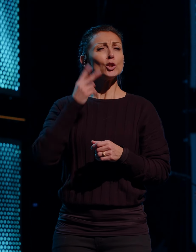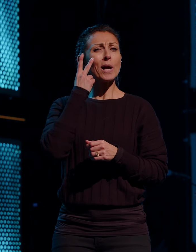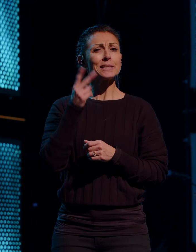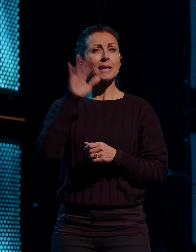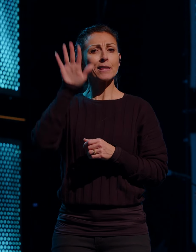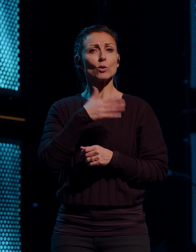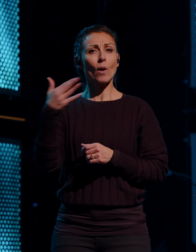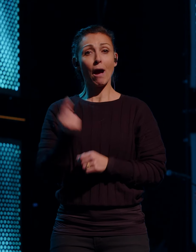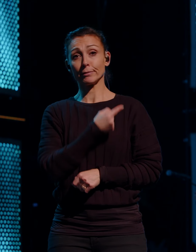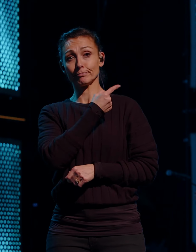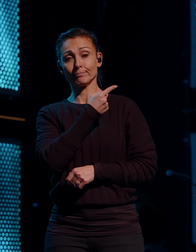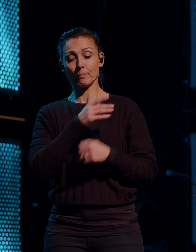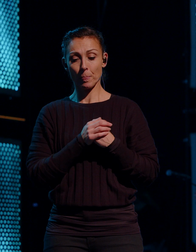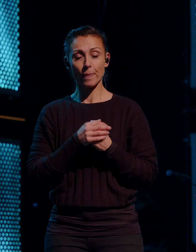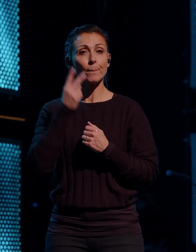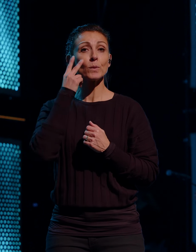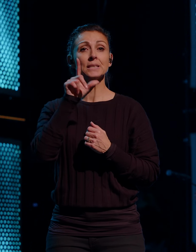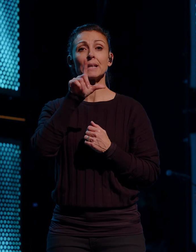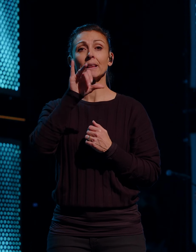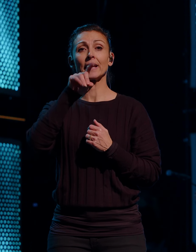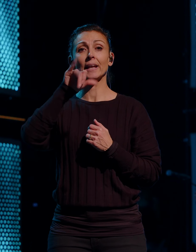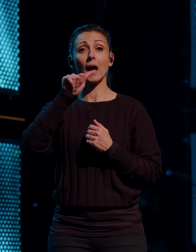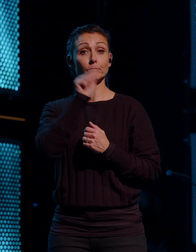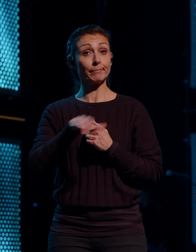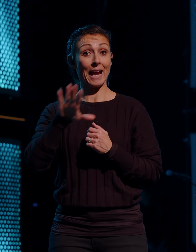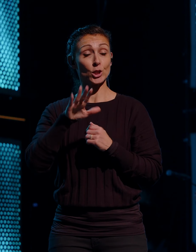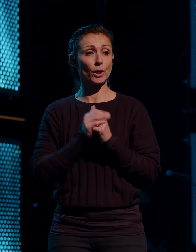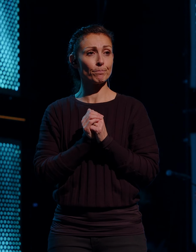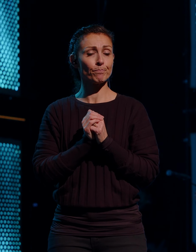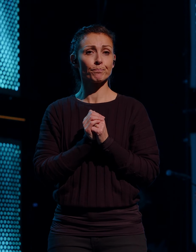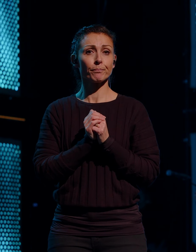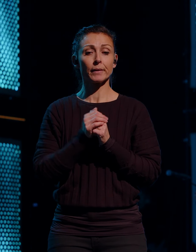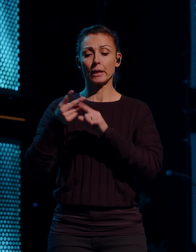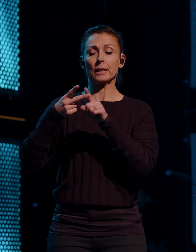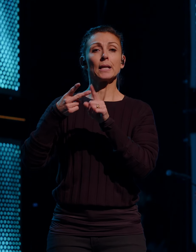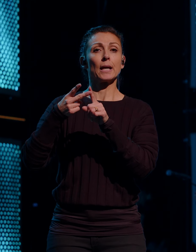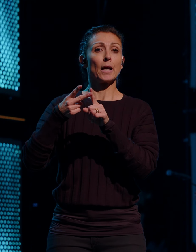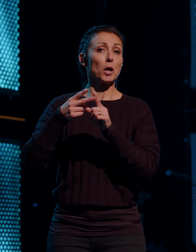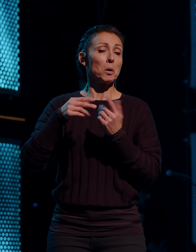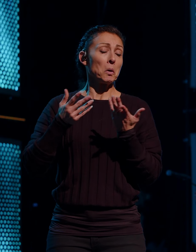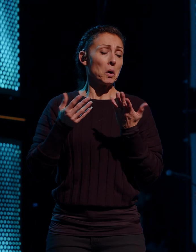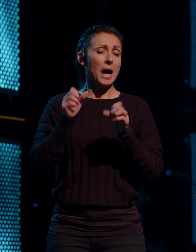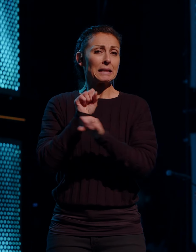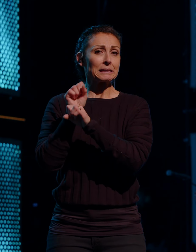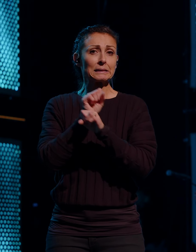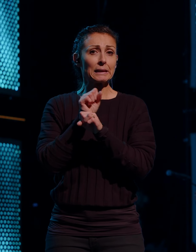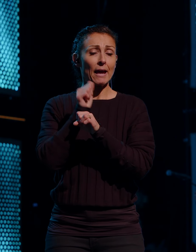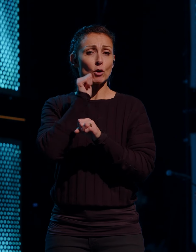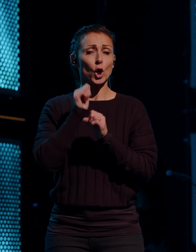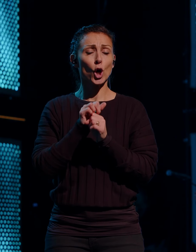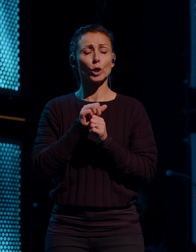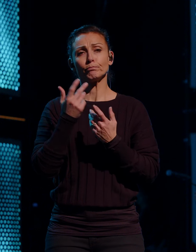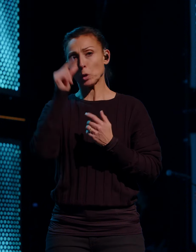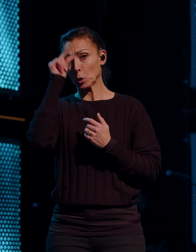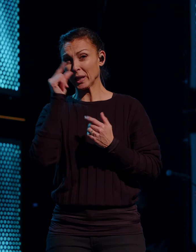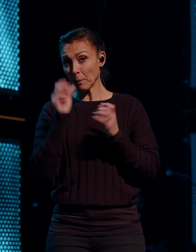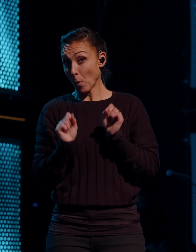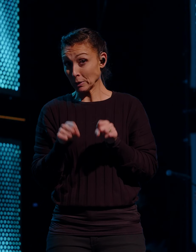With Lydia, she's Asian, slave girl, most believe she's Greek, but she really could have been from anywhere. She's a slave. The jailer's Roman, so they're all